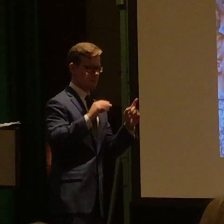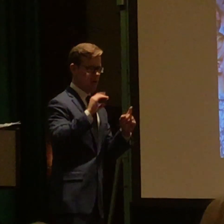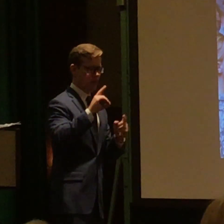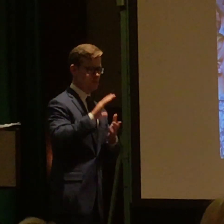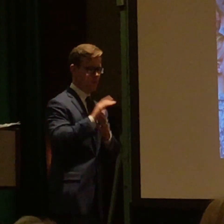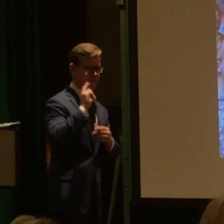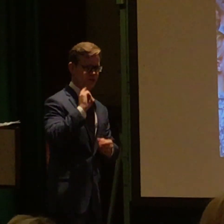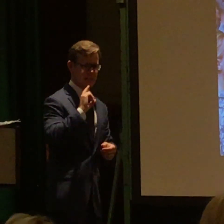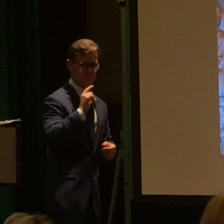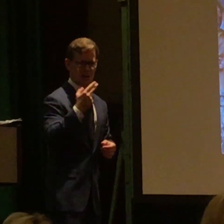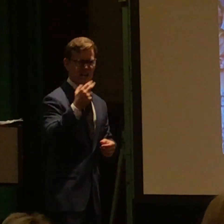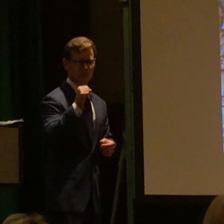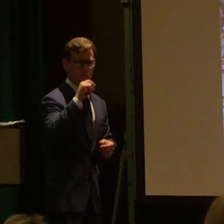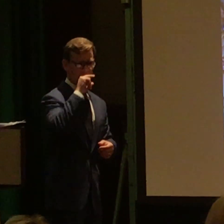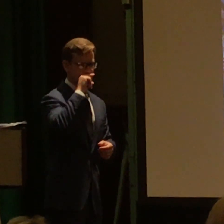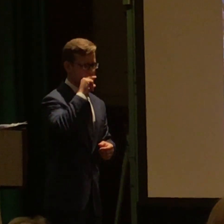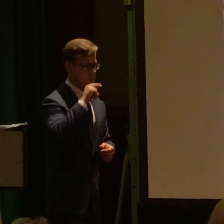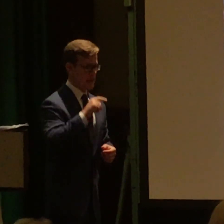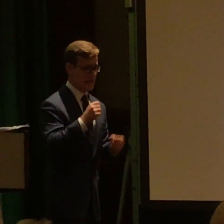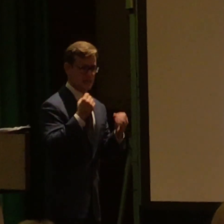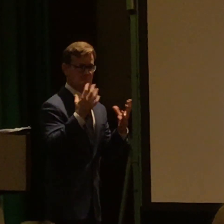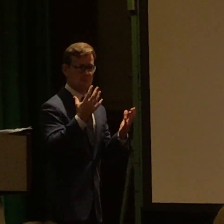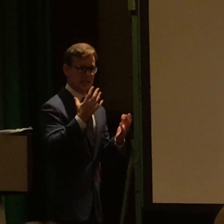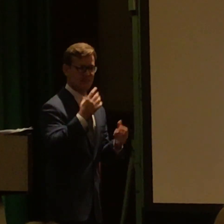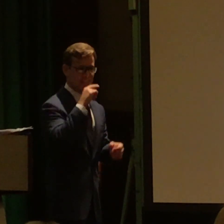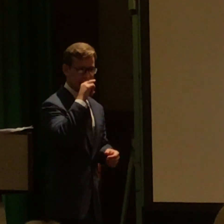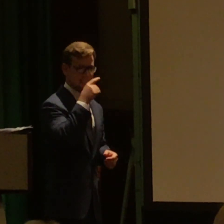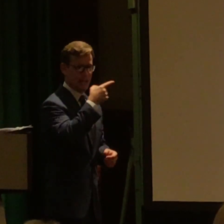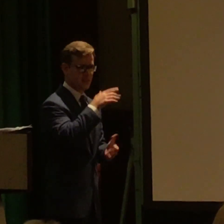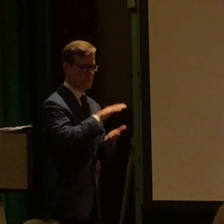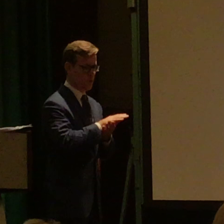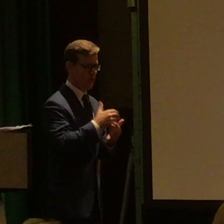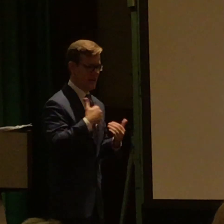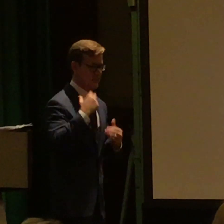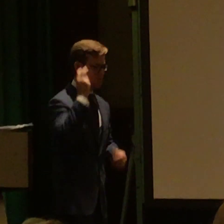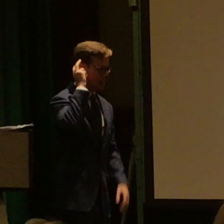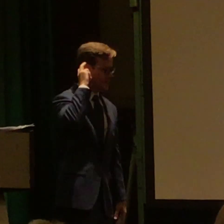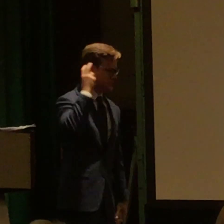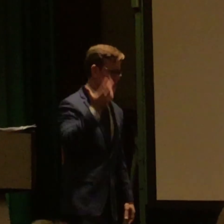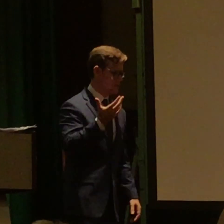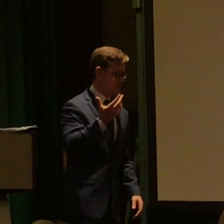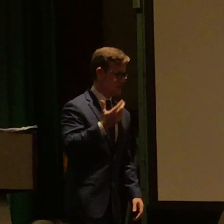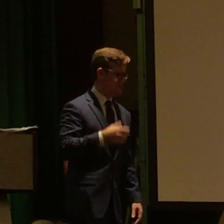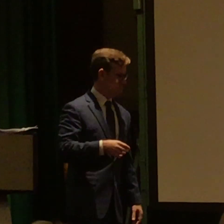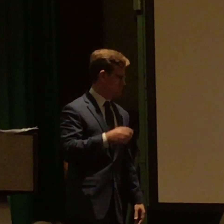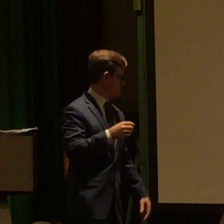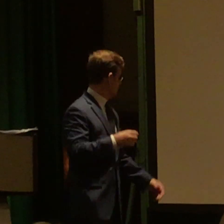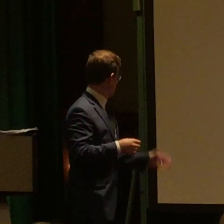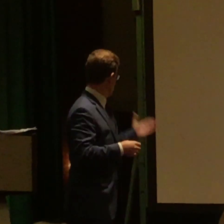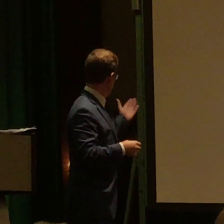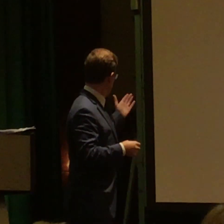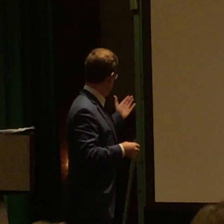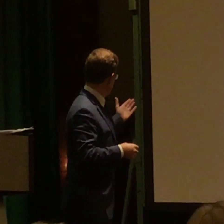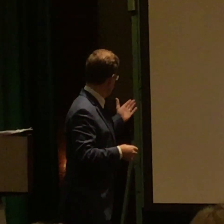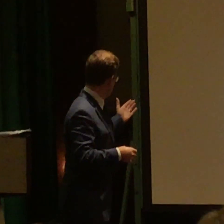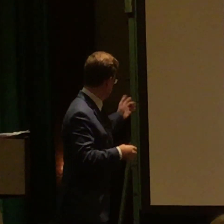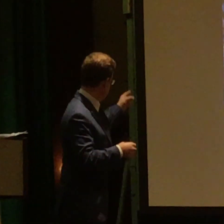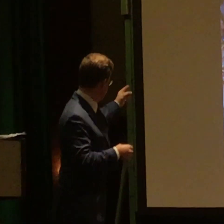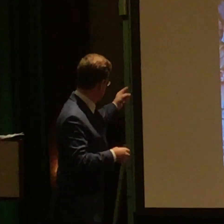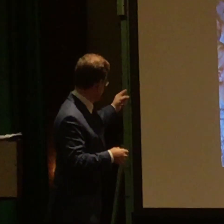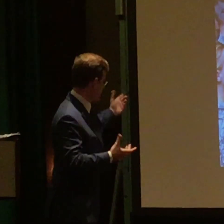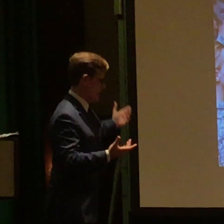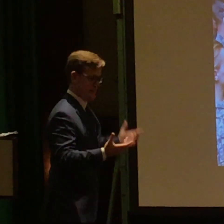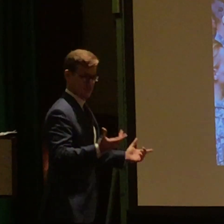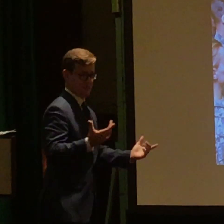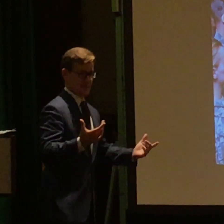I teach at a cadet program at Maryland School for the Deaf, and I work with high school students there. And one of the students has a cochlear